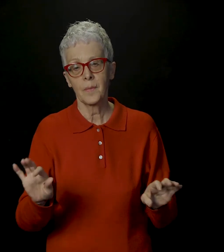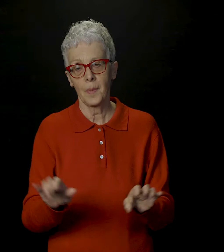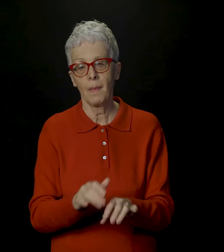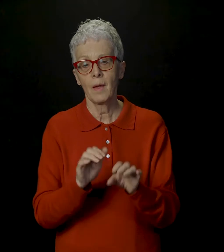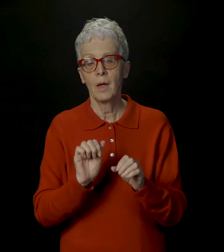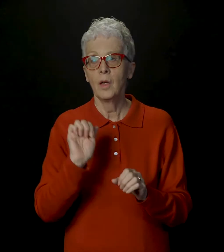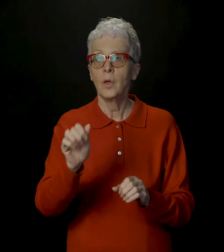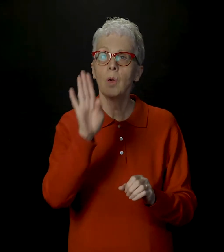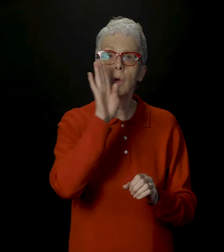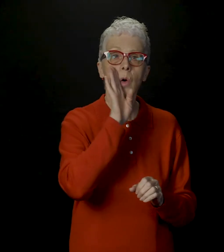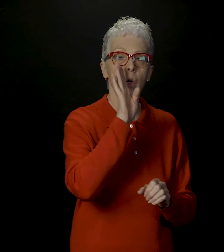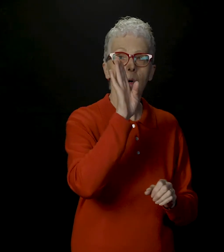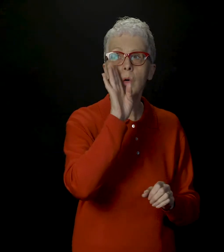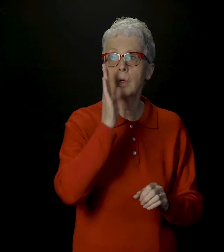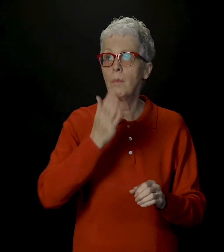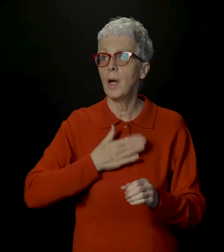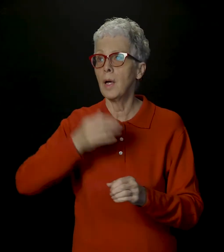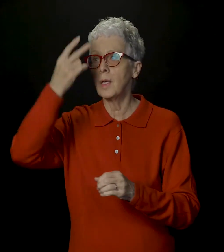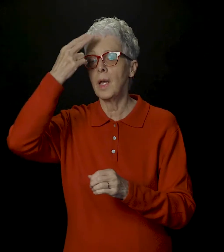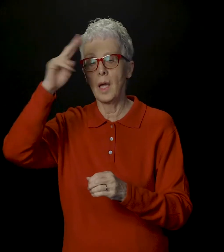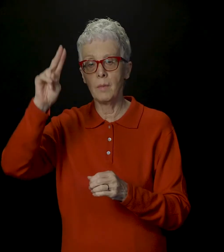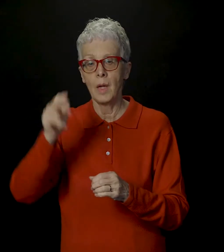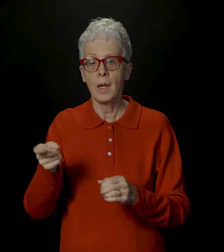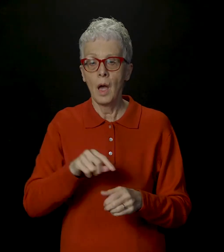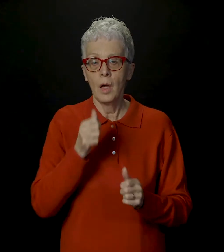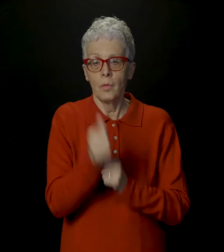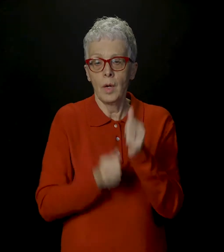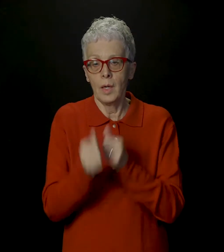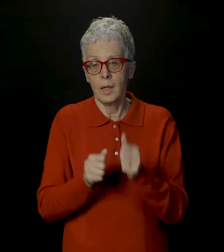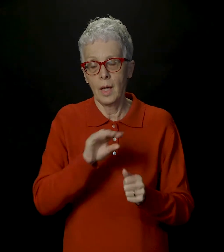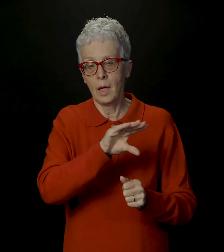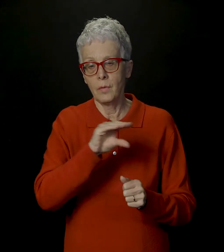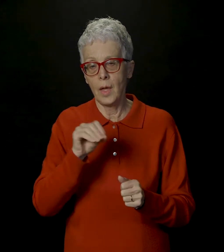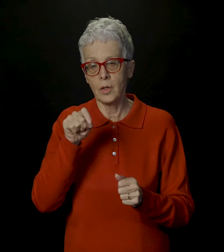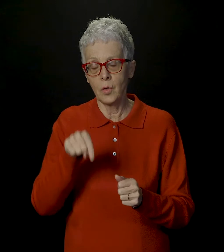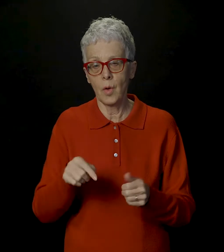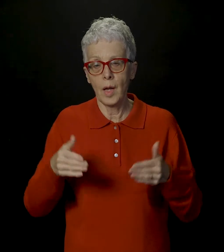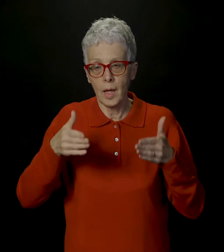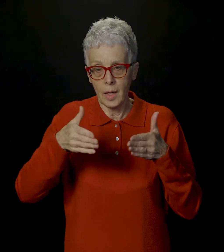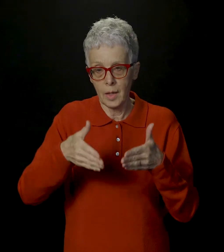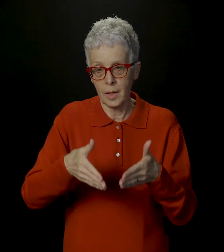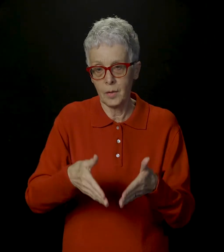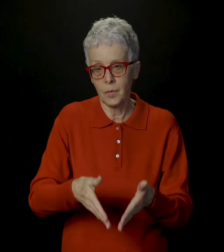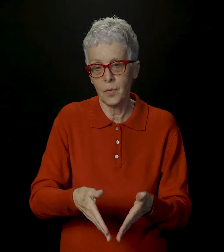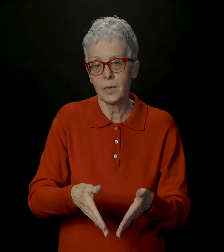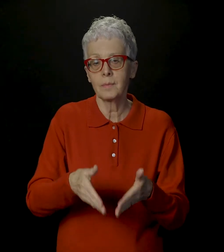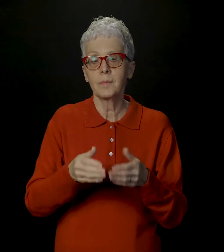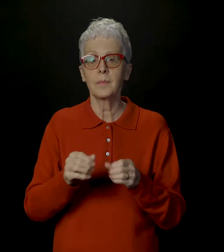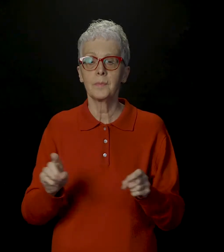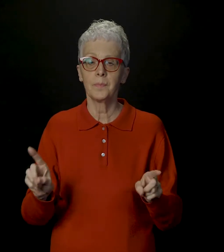You called my name And I ran out of that grave